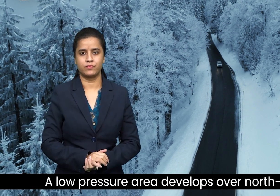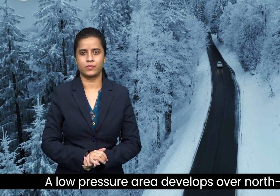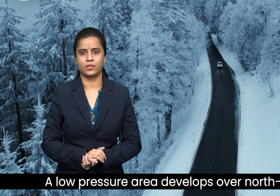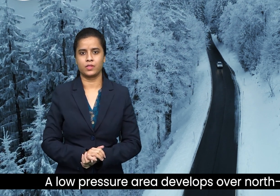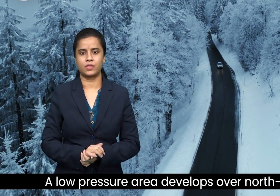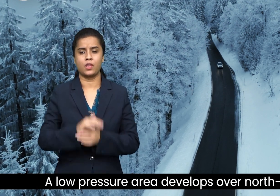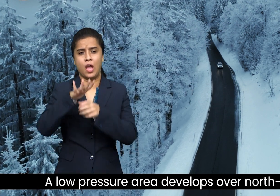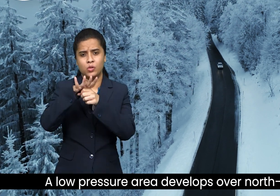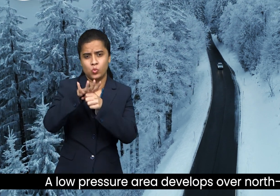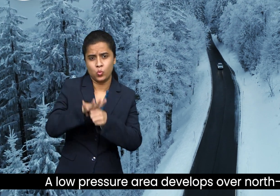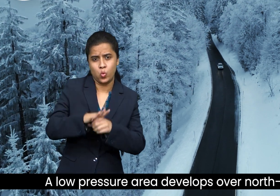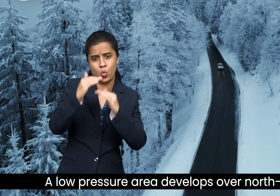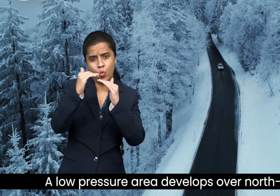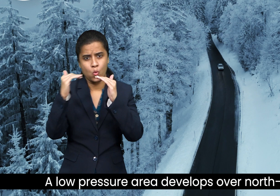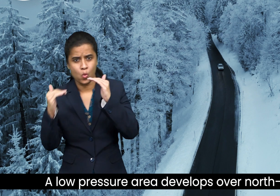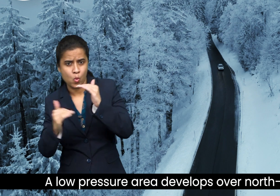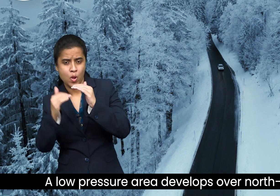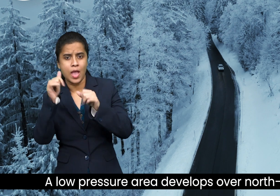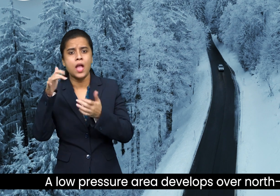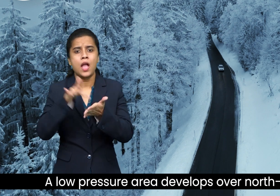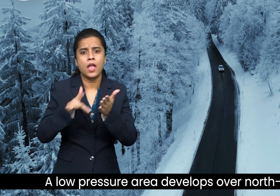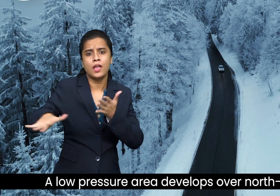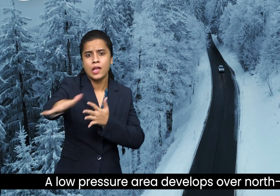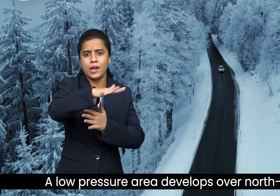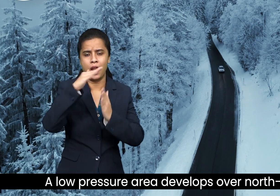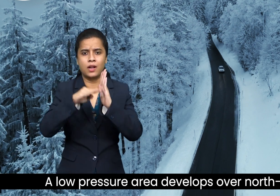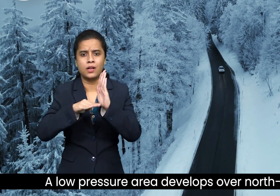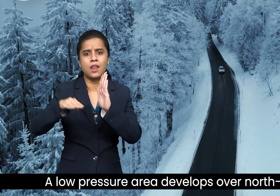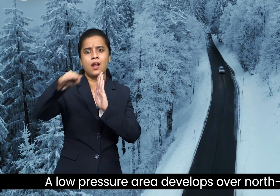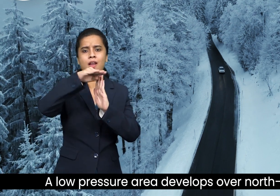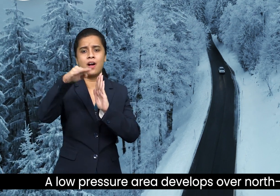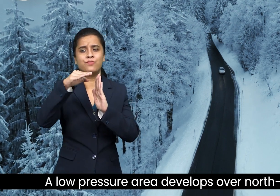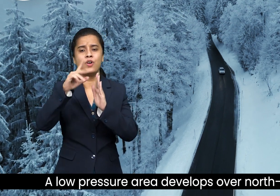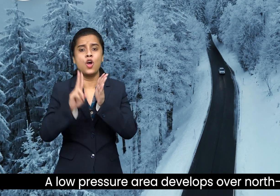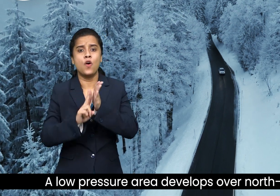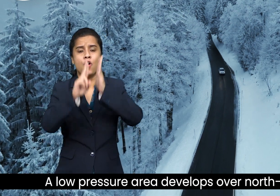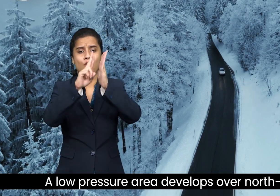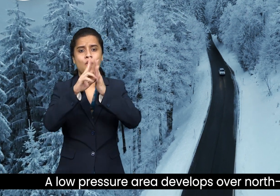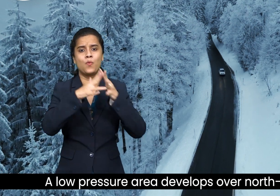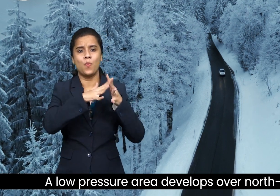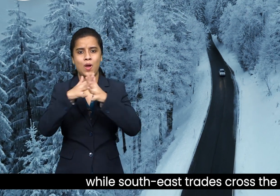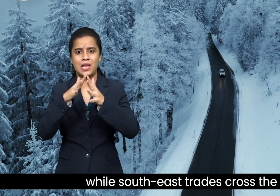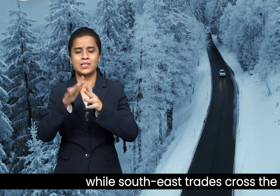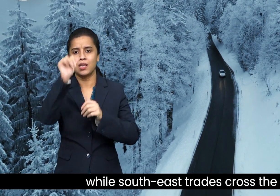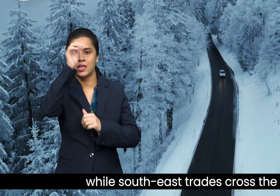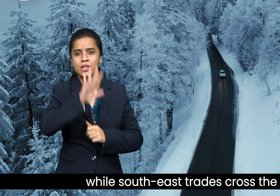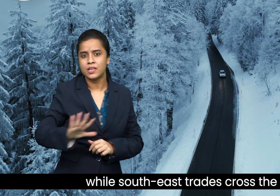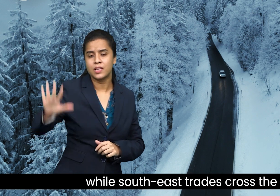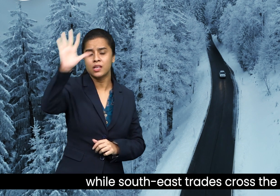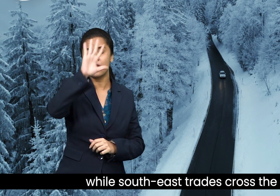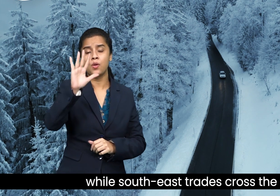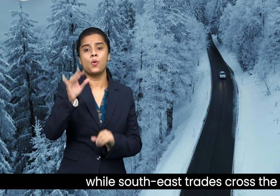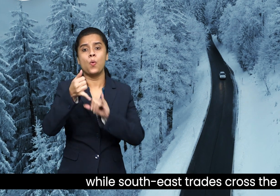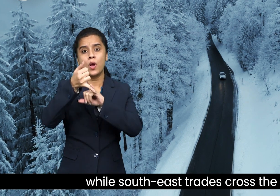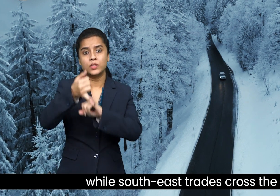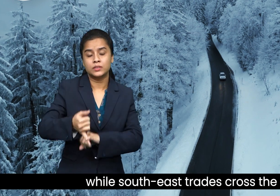A low pressure area develops over northwestern India, while